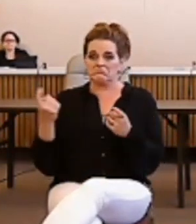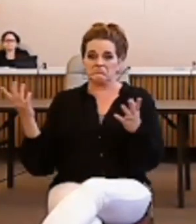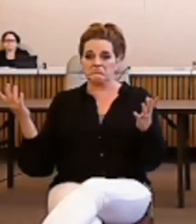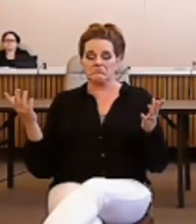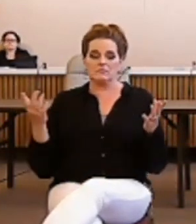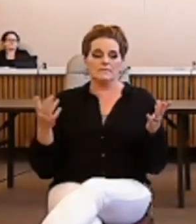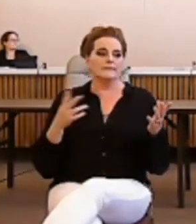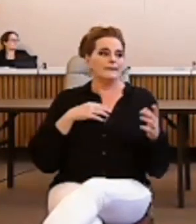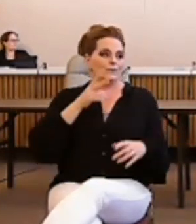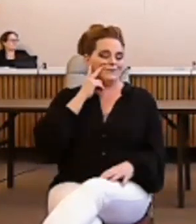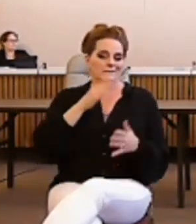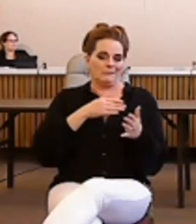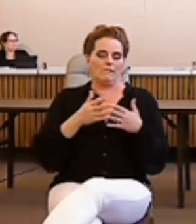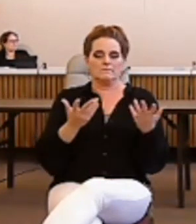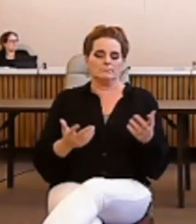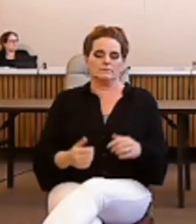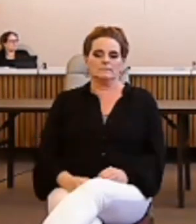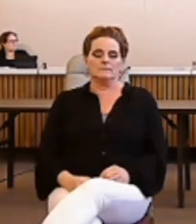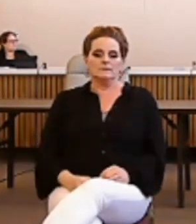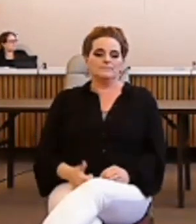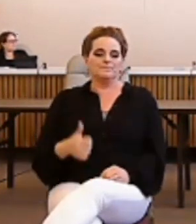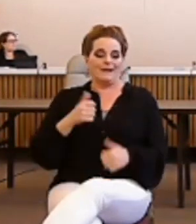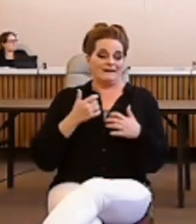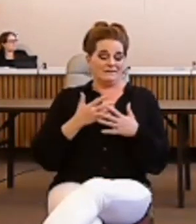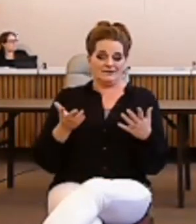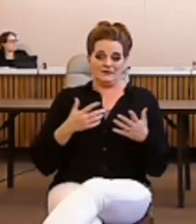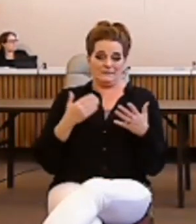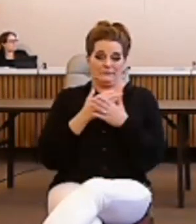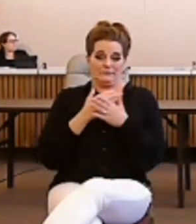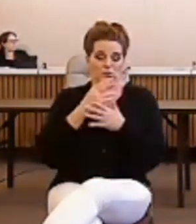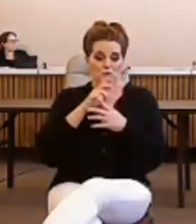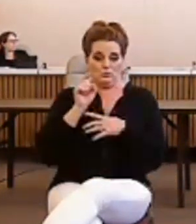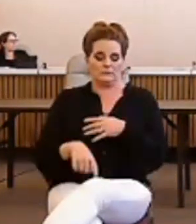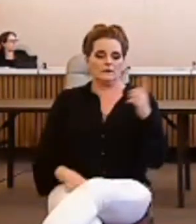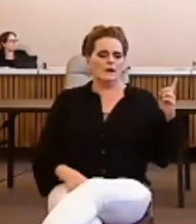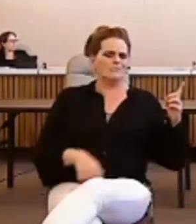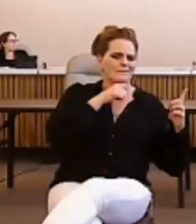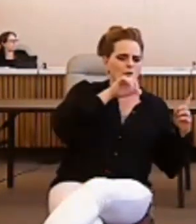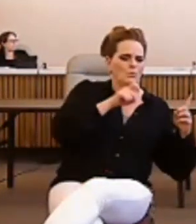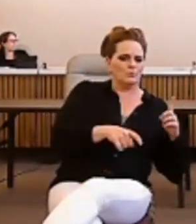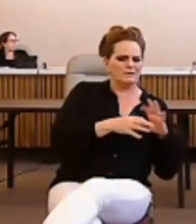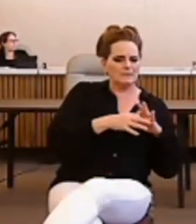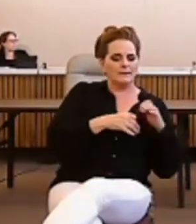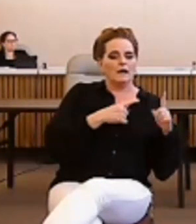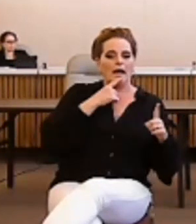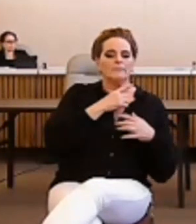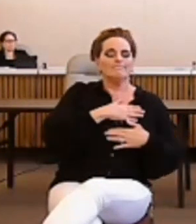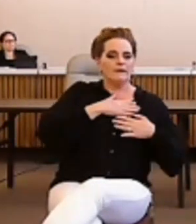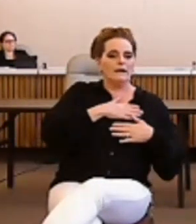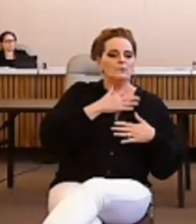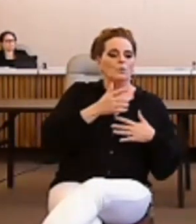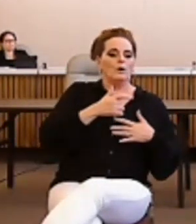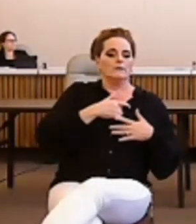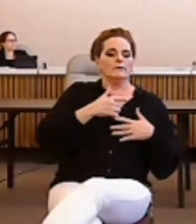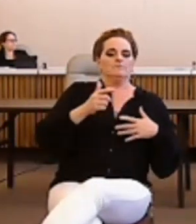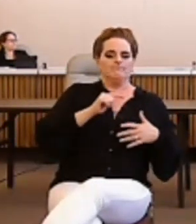I know we've seen this a lot, but I didn't know if any of this stuff raised any new questions. Not a question, but I really enjoyed the give and